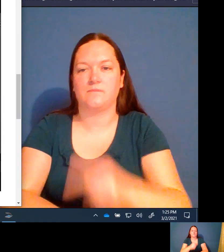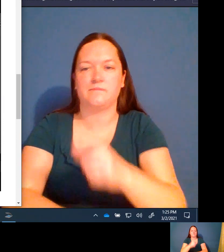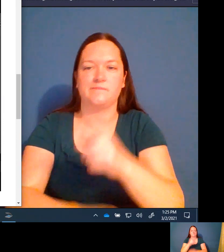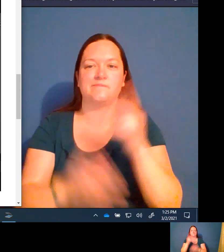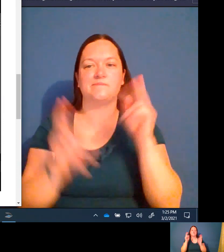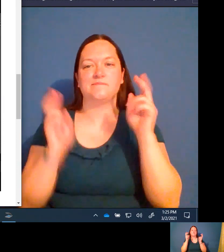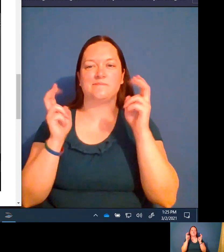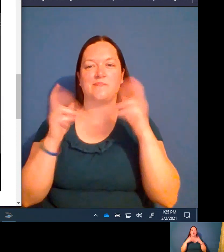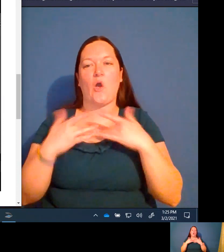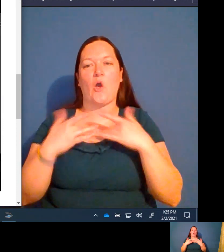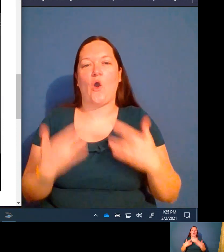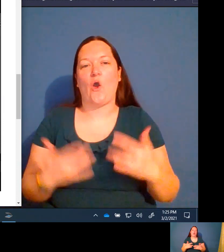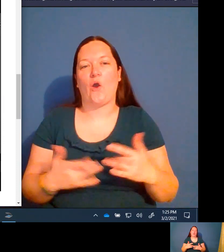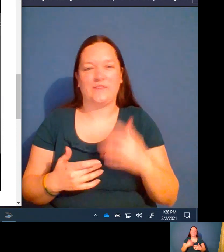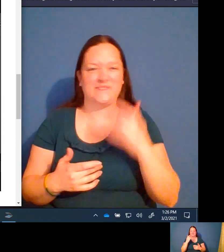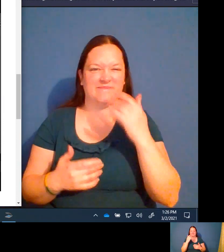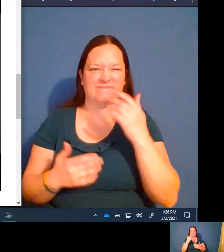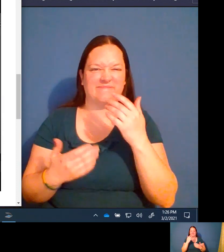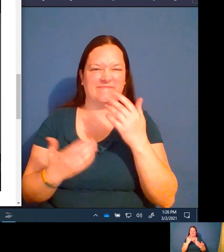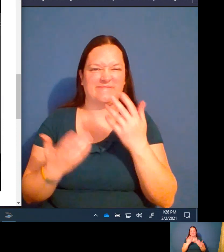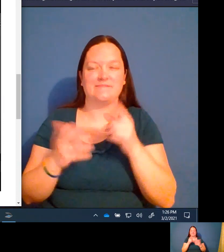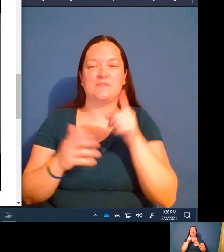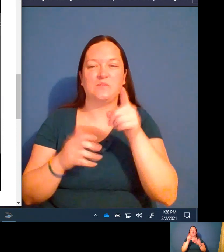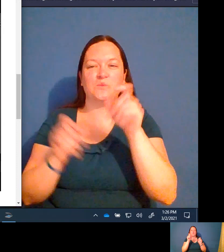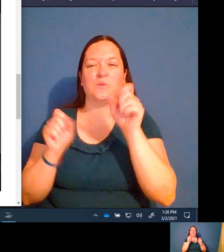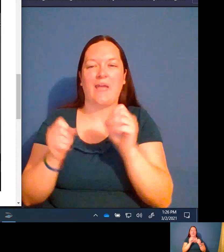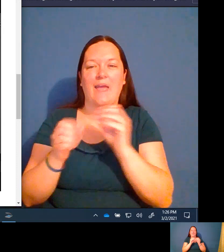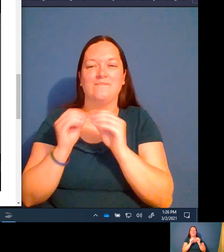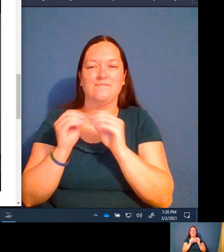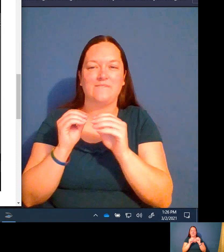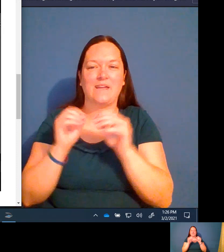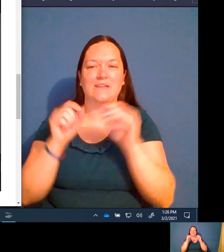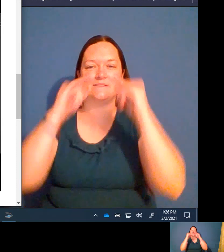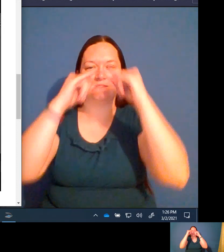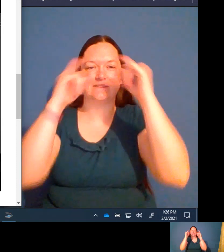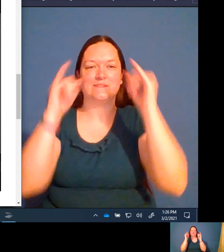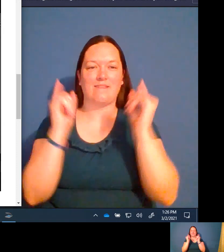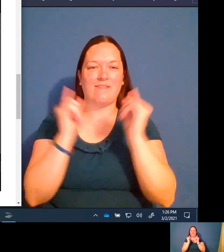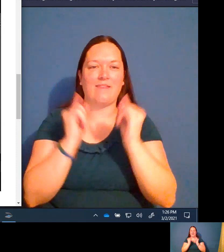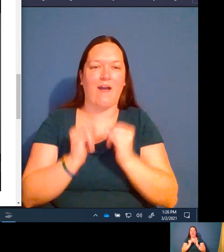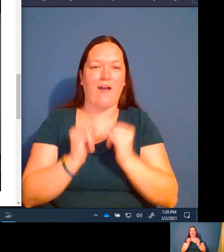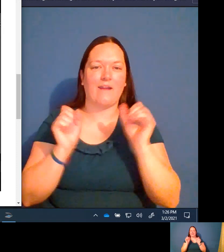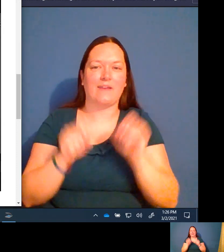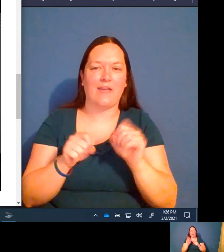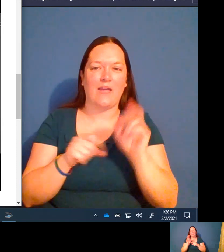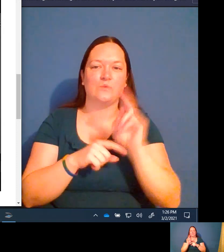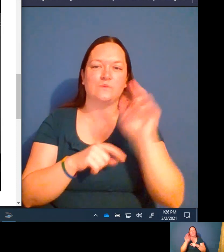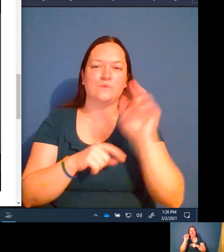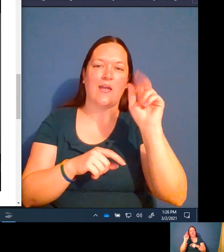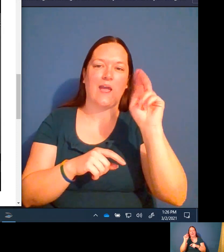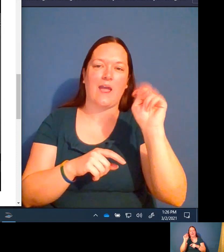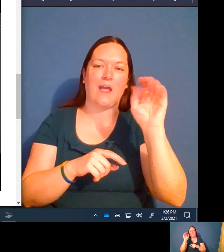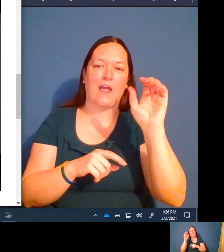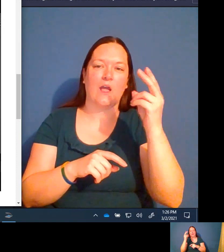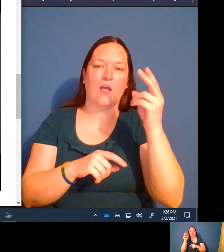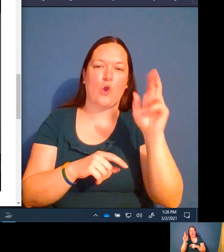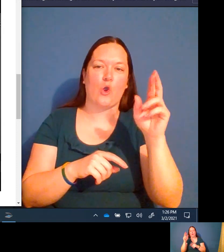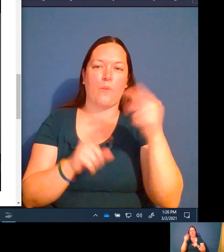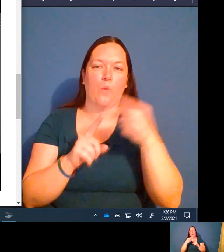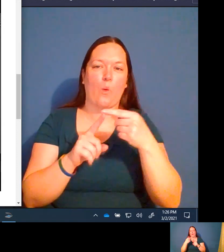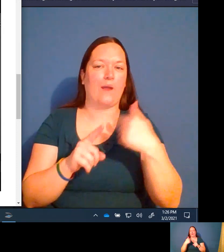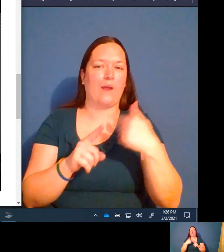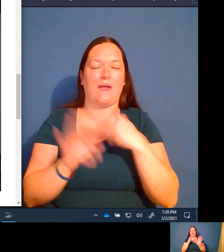that is a funky looking heart. All right, you guys, we can clean that up if you guys get in there and use the anchor points. I'm going to fly